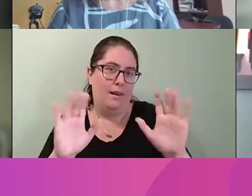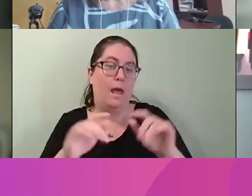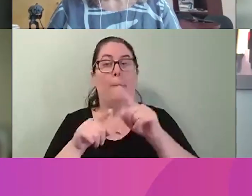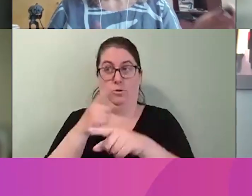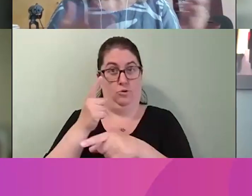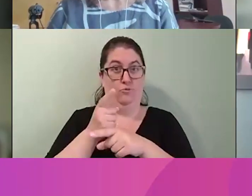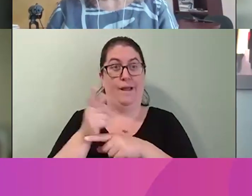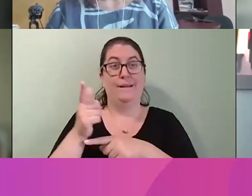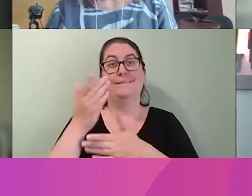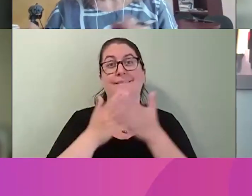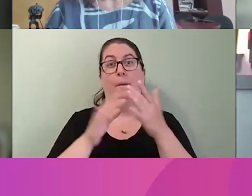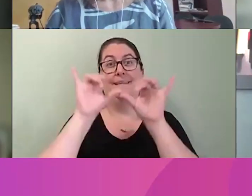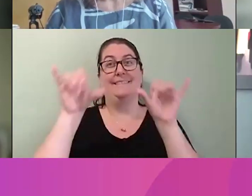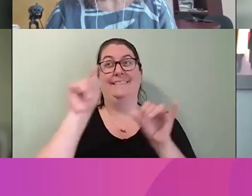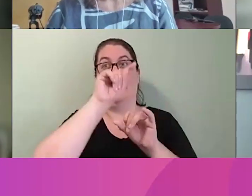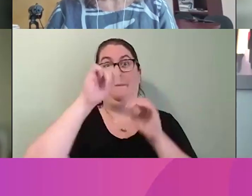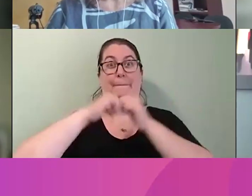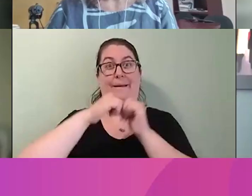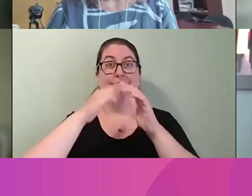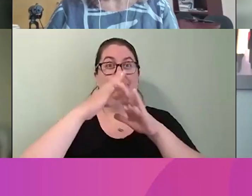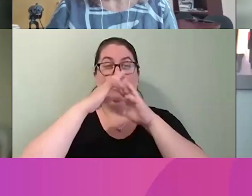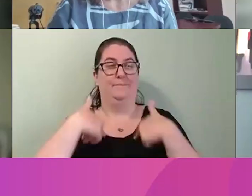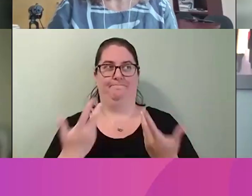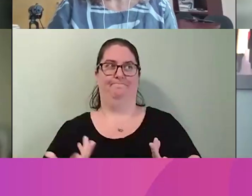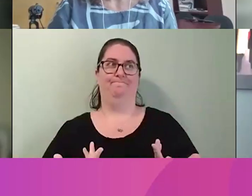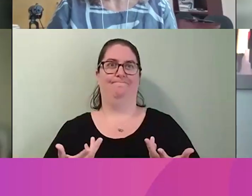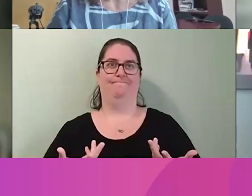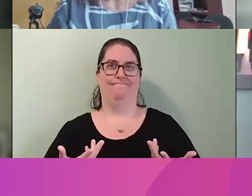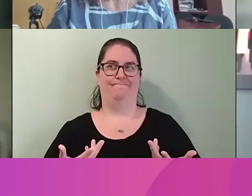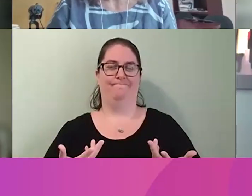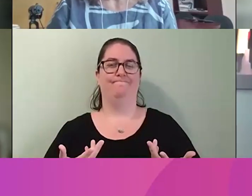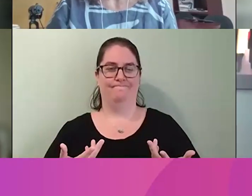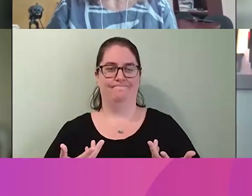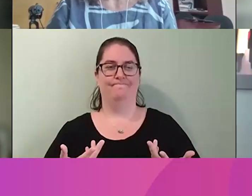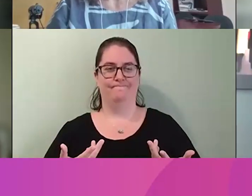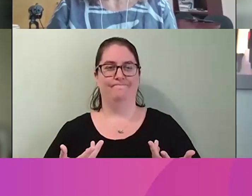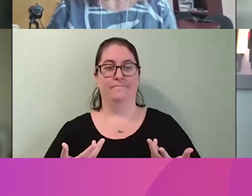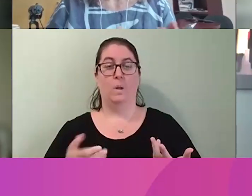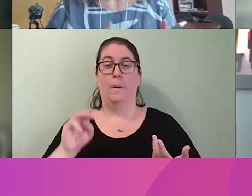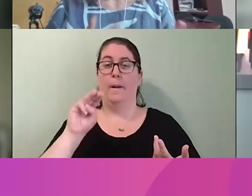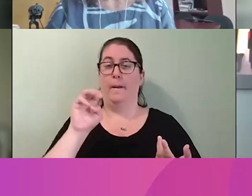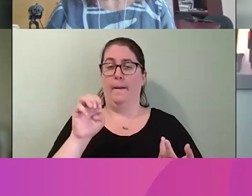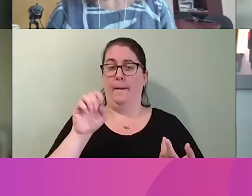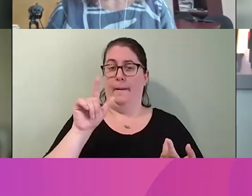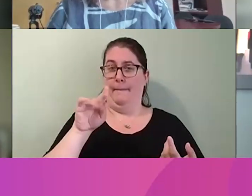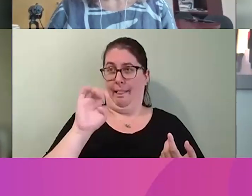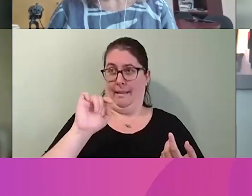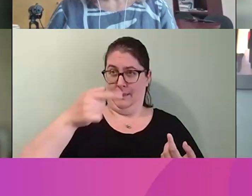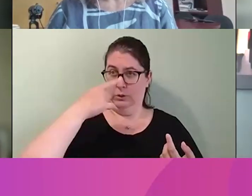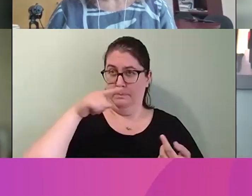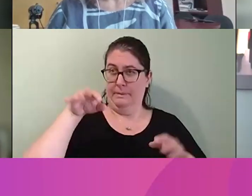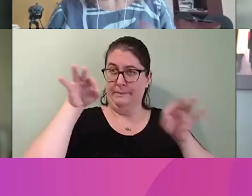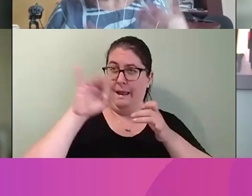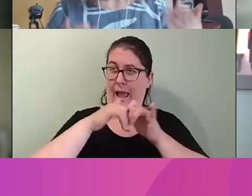off, there's structural barriers, and I wonder if I could turn to you, Melanie, to talk a little bit more about some of those kind of structural barriers around